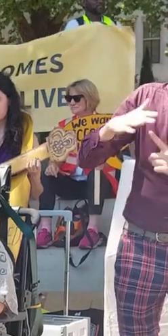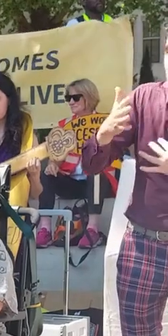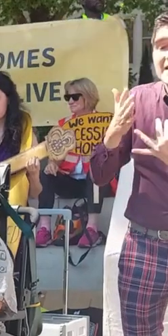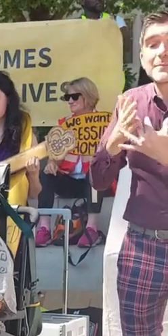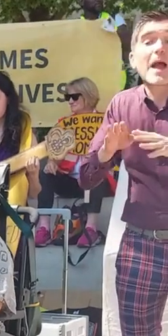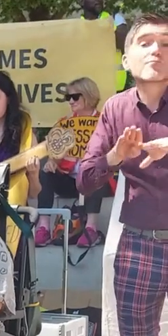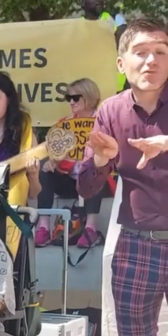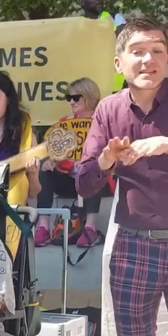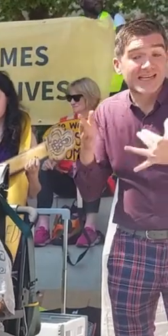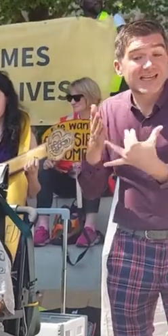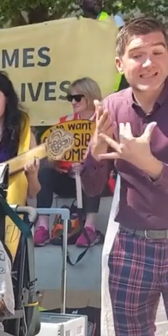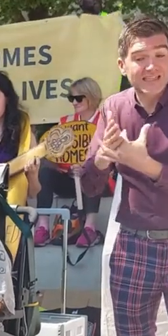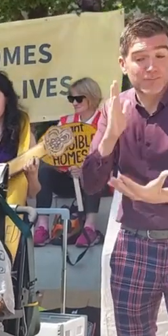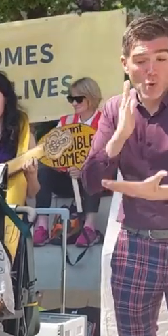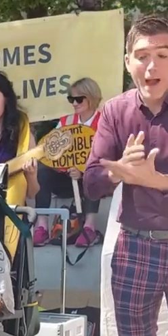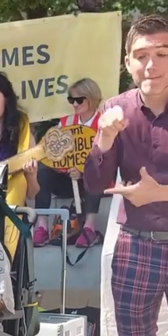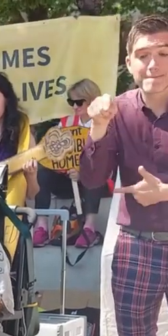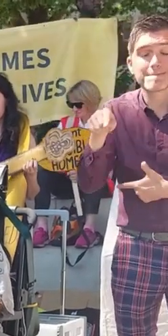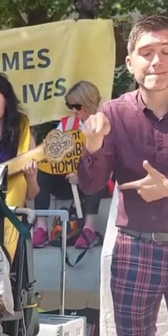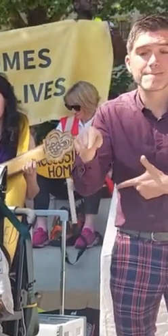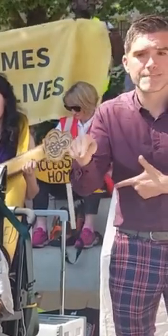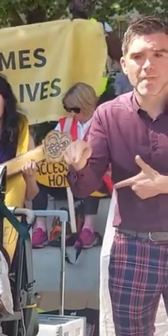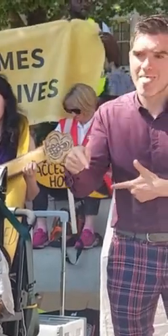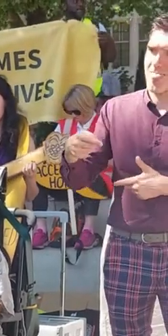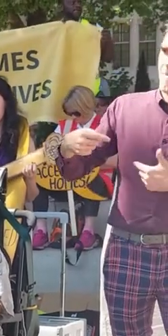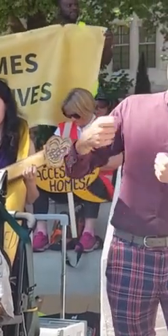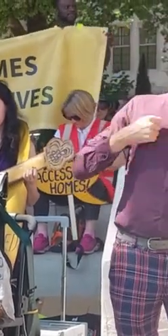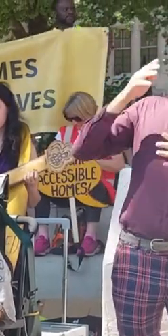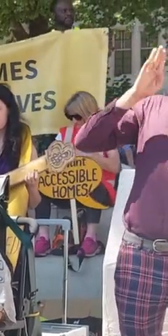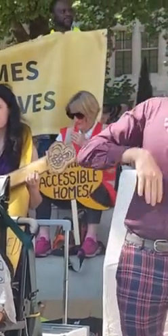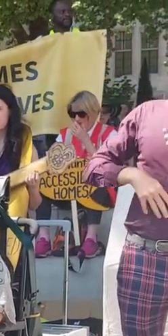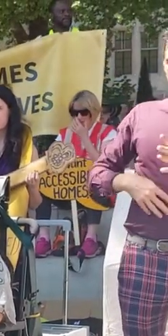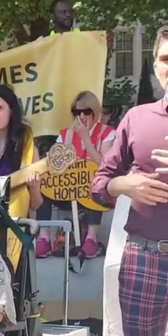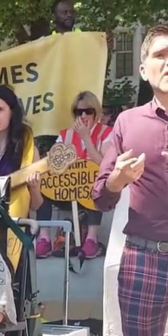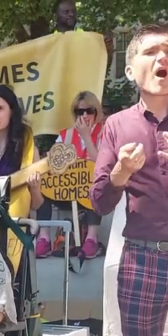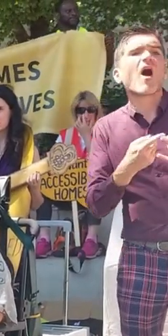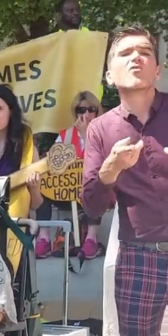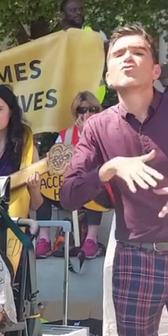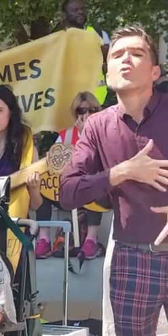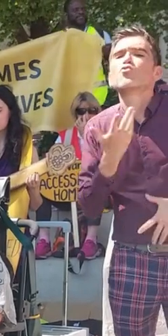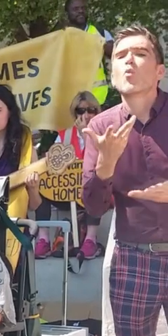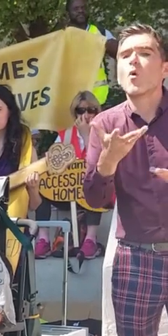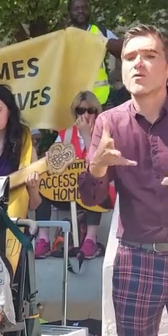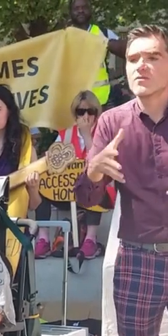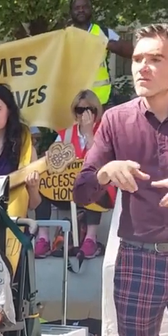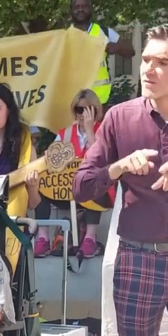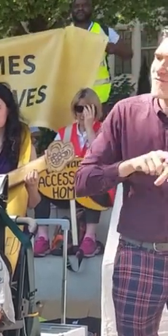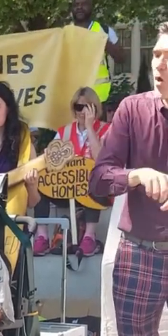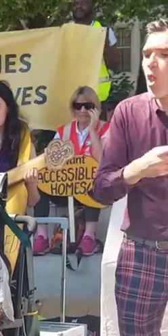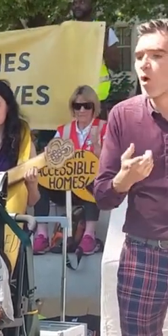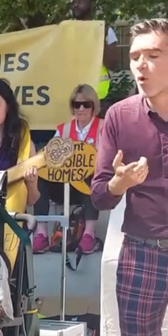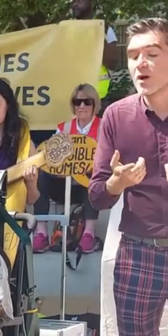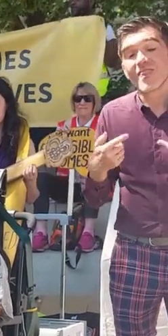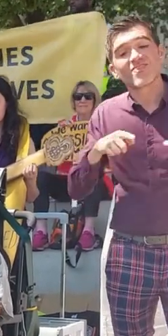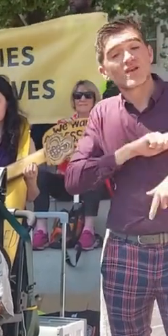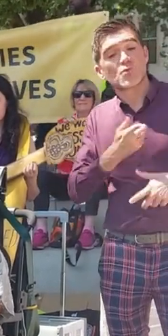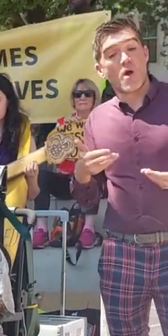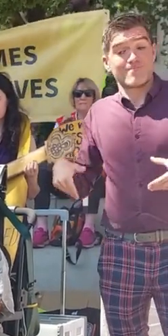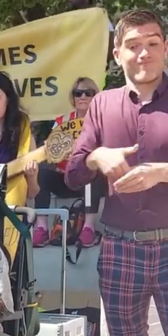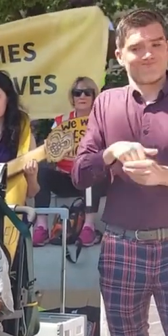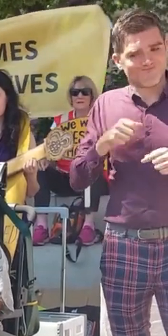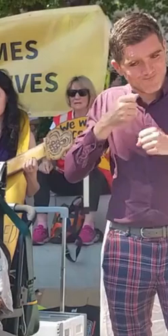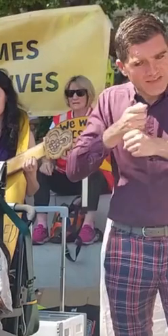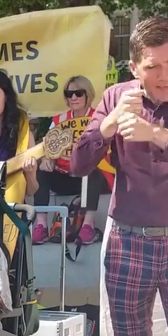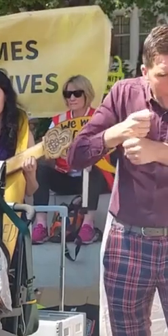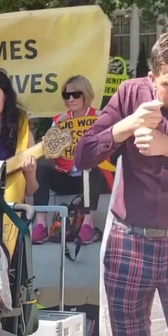and practically. I don't want anyone to endure what I did, which is why I am supporting this campaign. I share